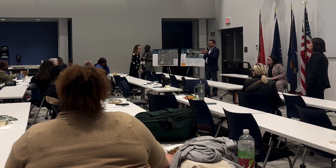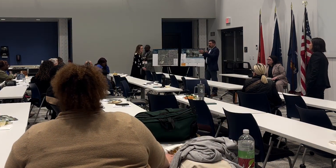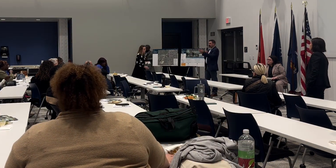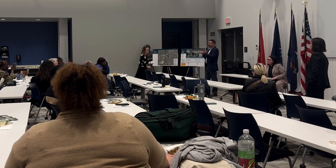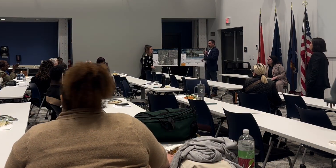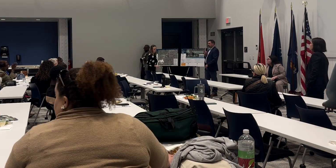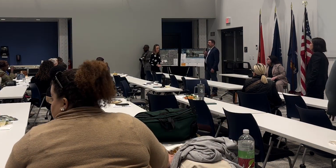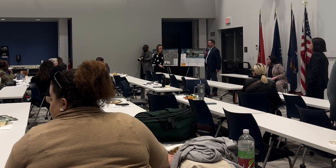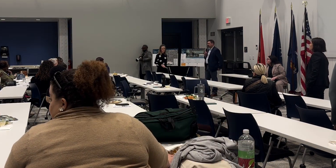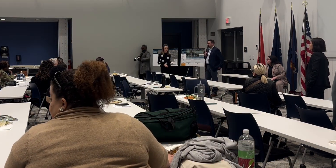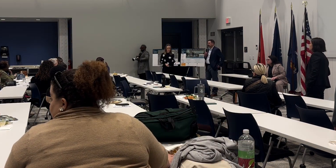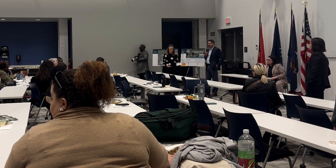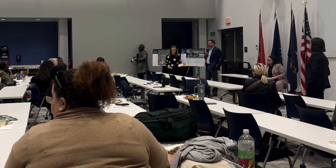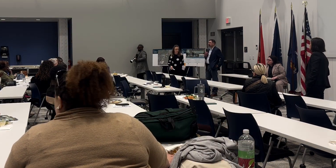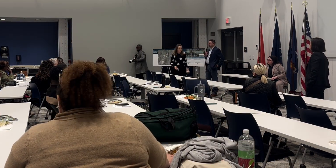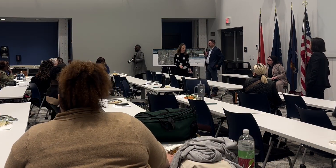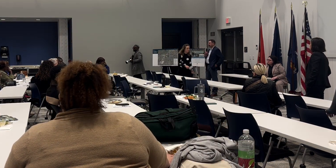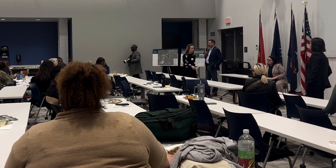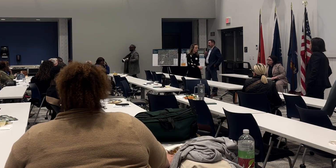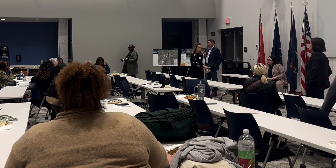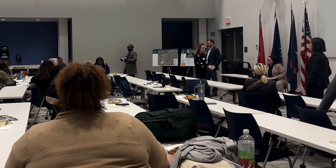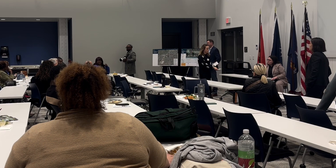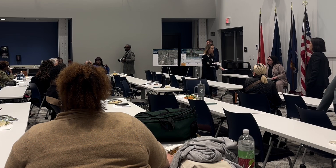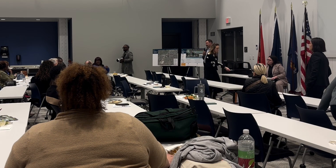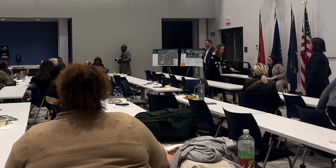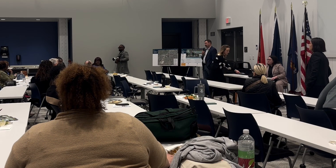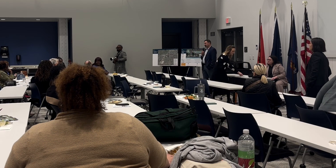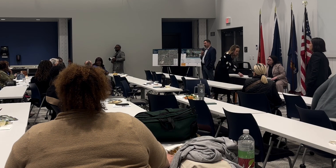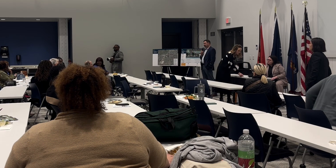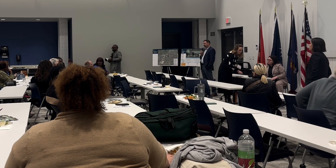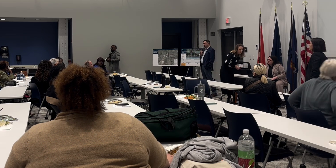It's exactly the same, yes.